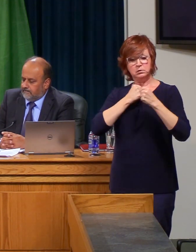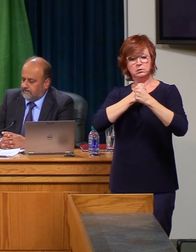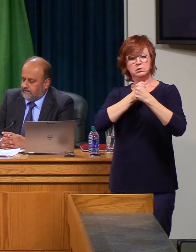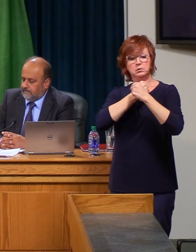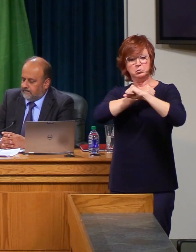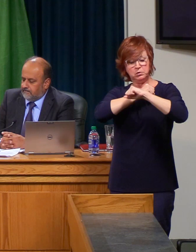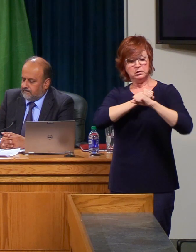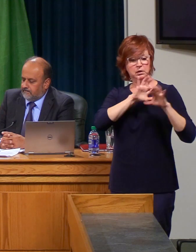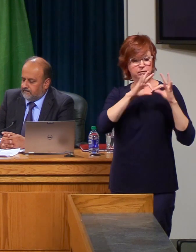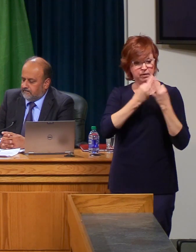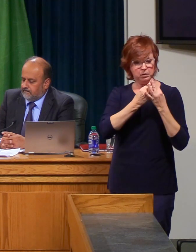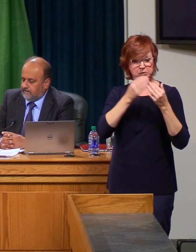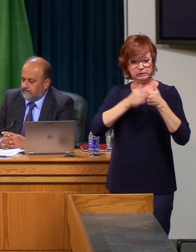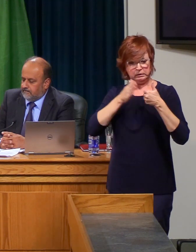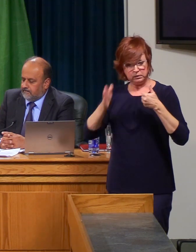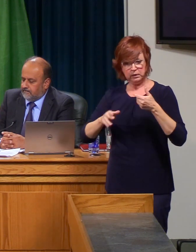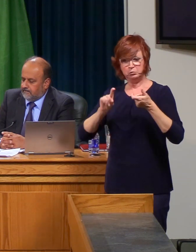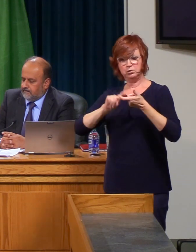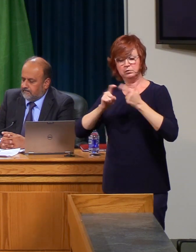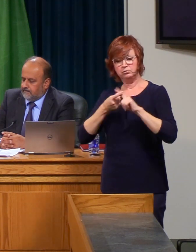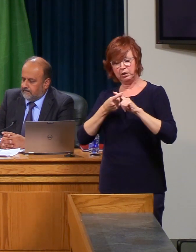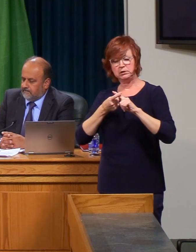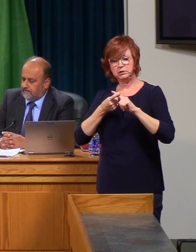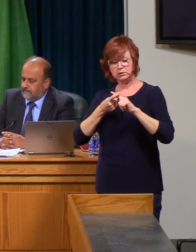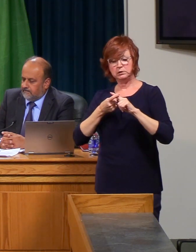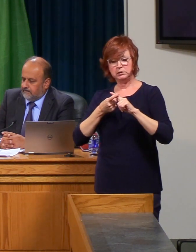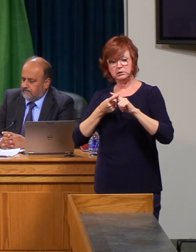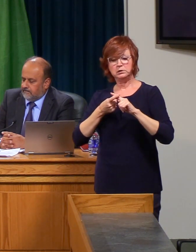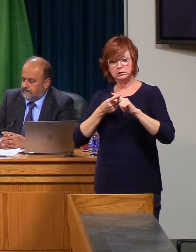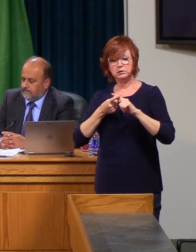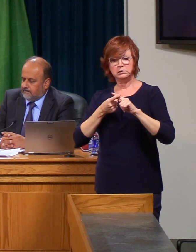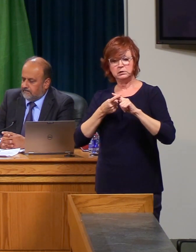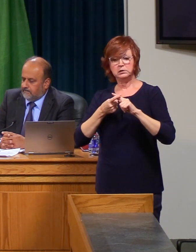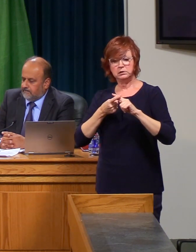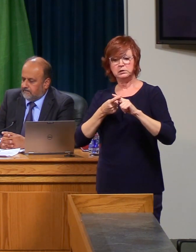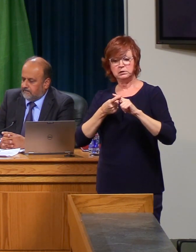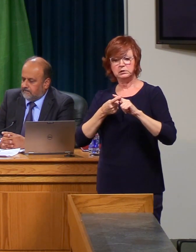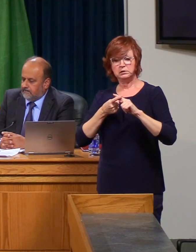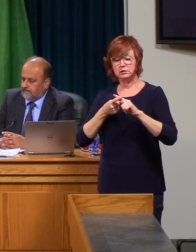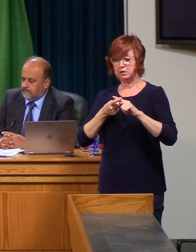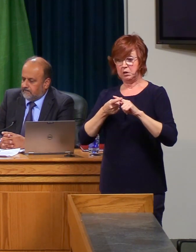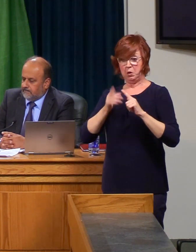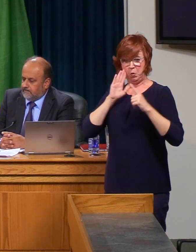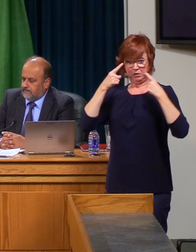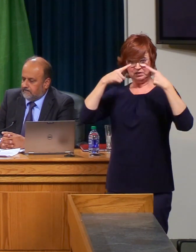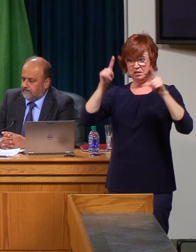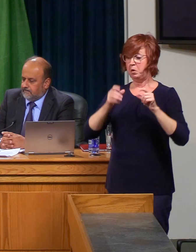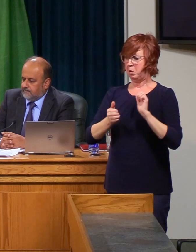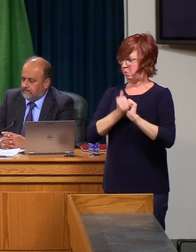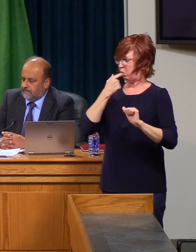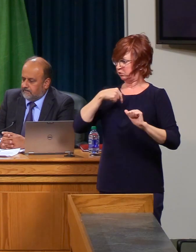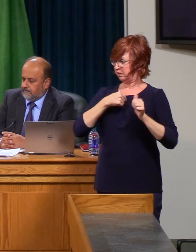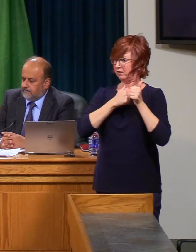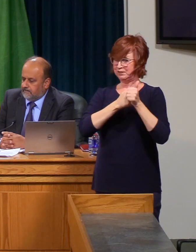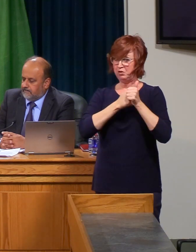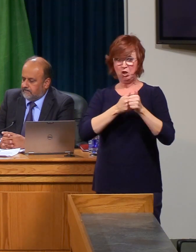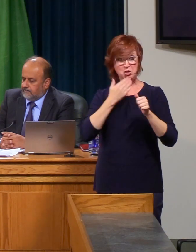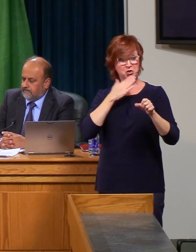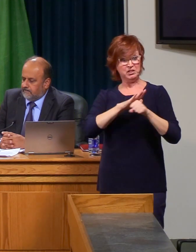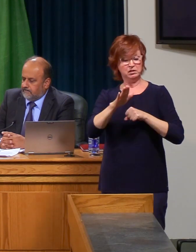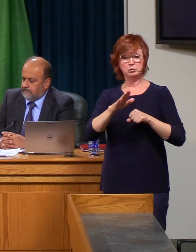and to protect our friends. But this doesn't work if most of us do it. We all have